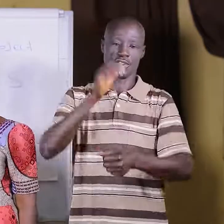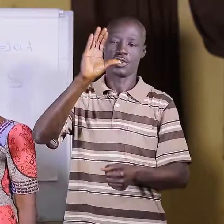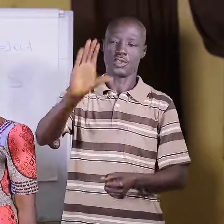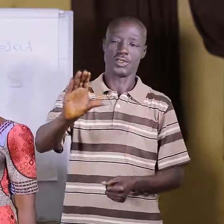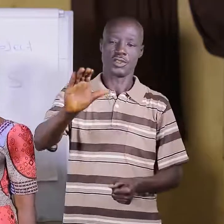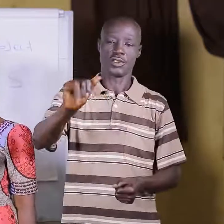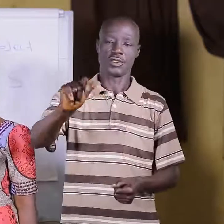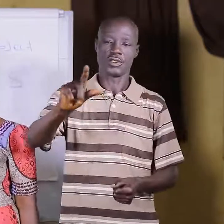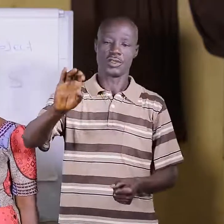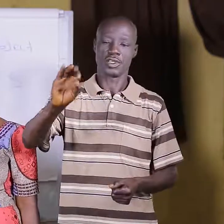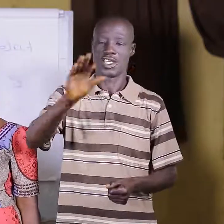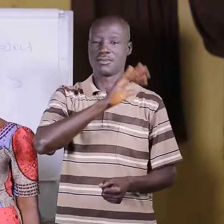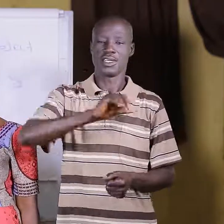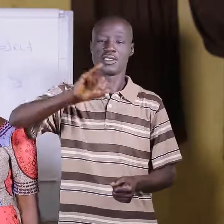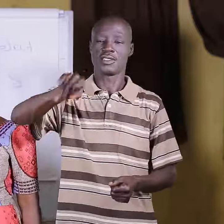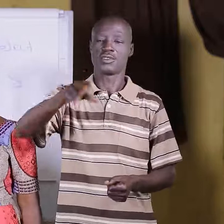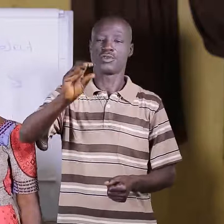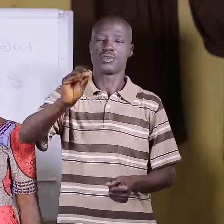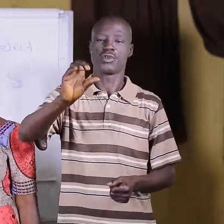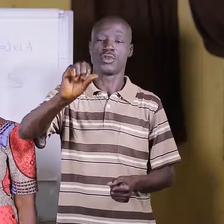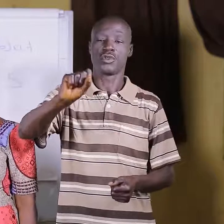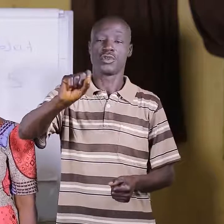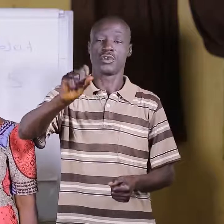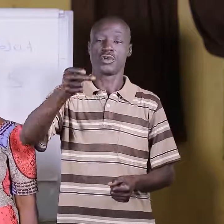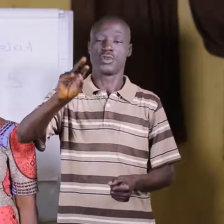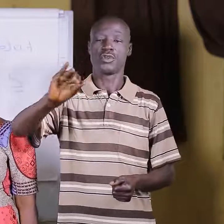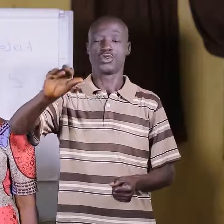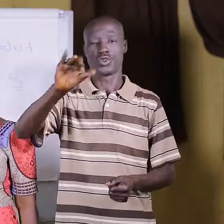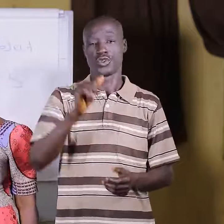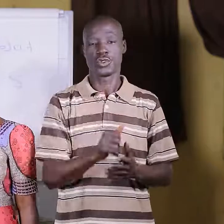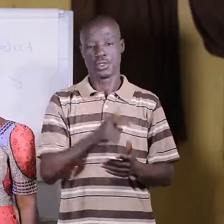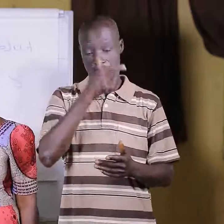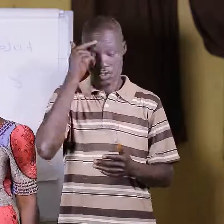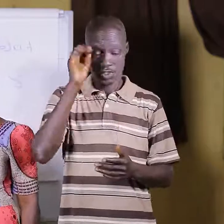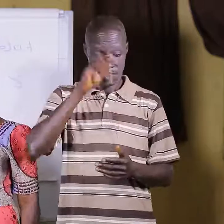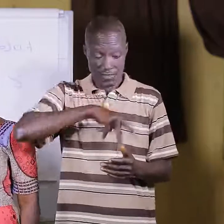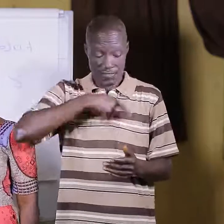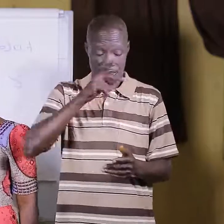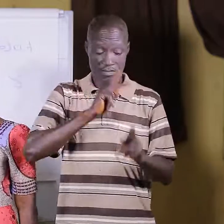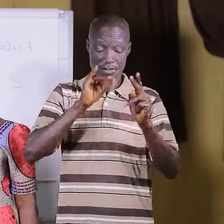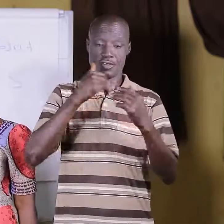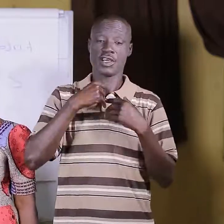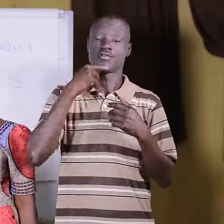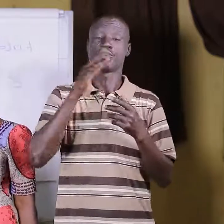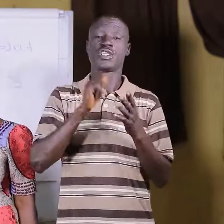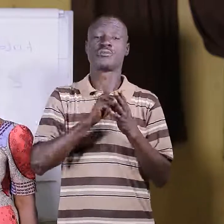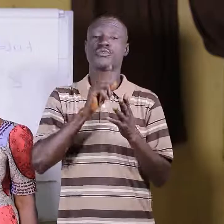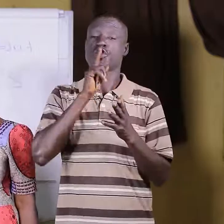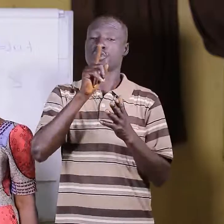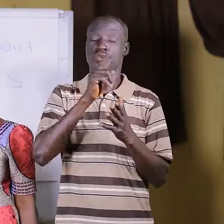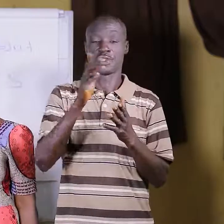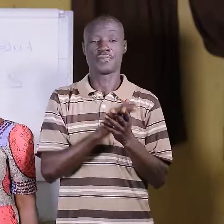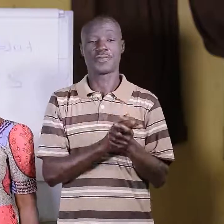because he felt these people have told him the real thing. The people were giants, quite all